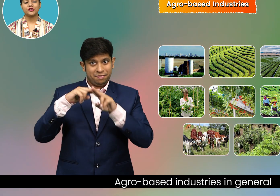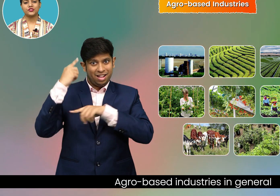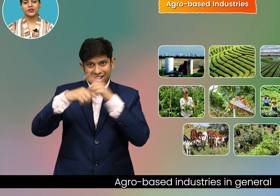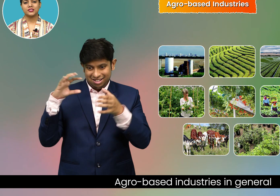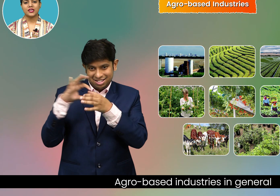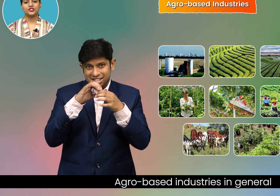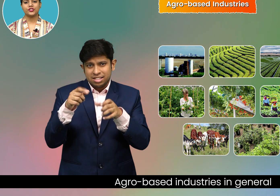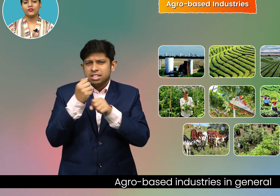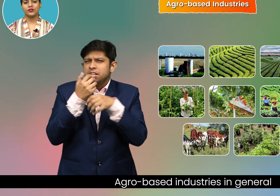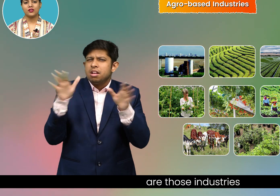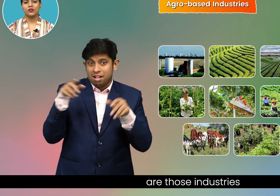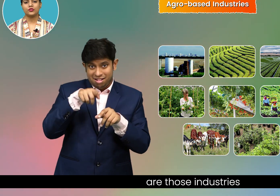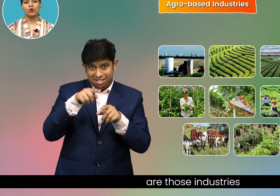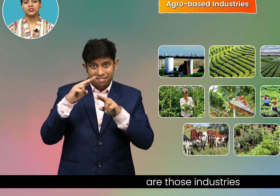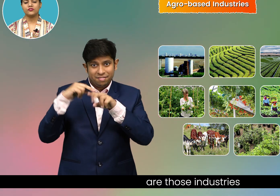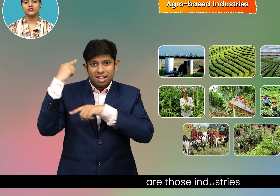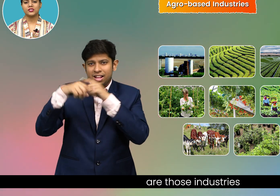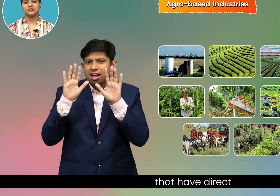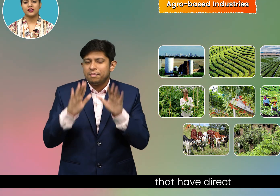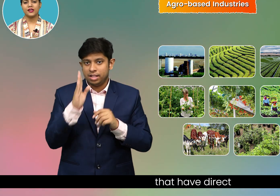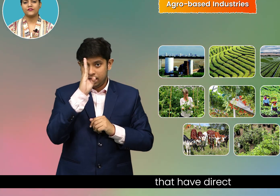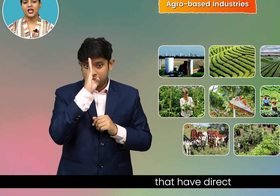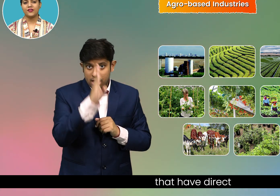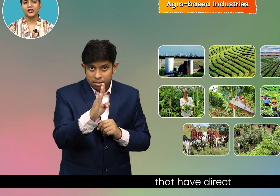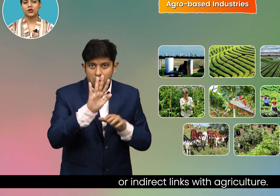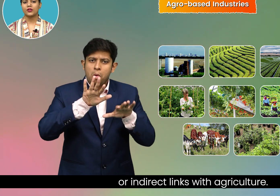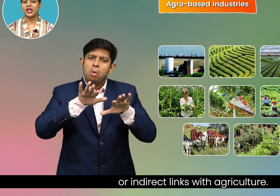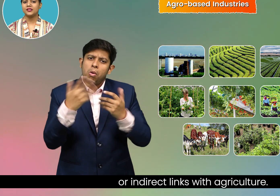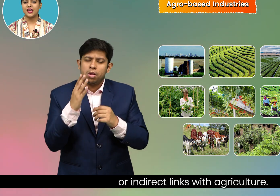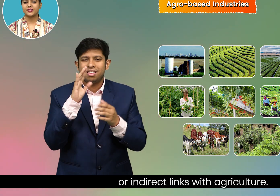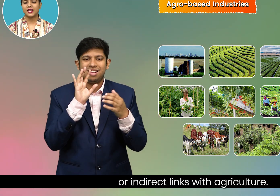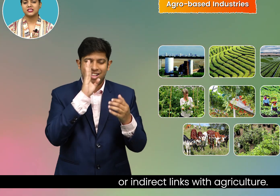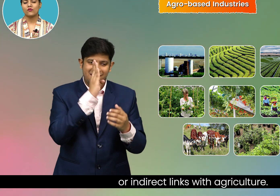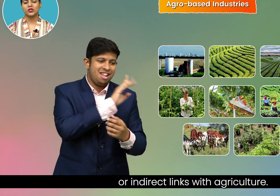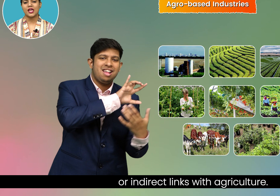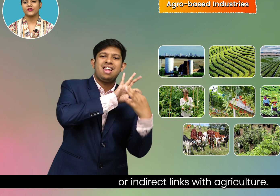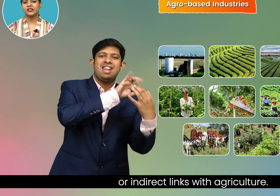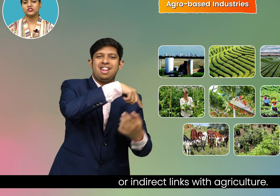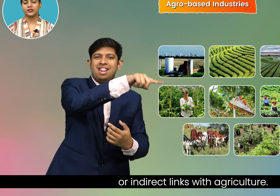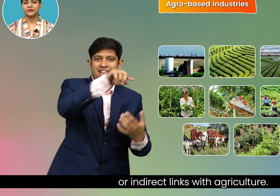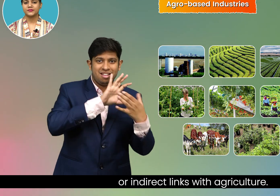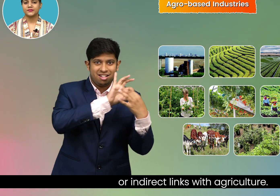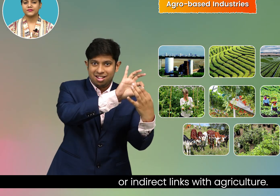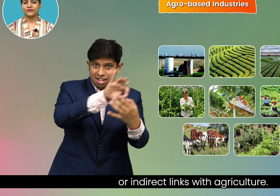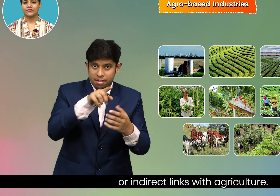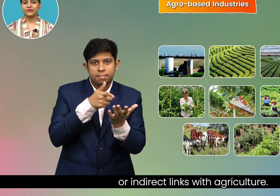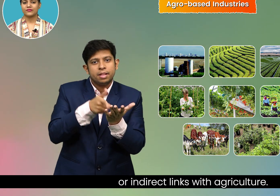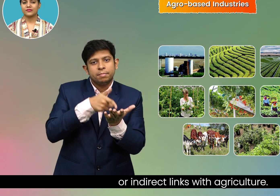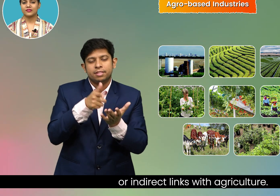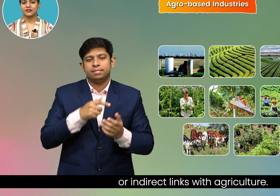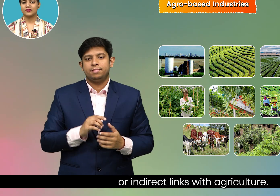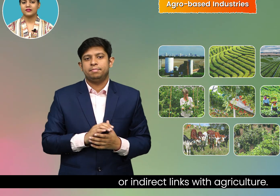Agro-based industries in general are those industries that have direct or indirect links with agriculture.